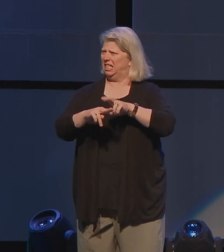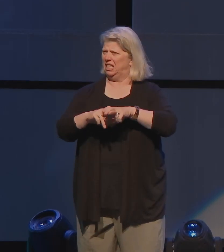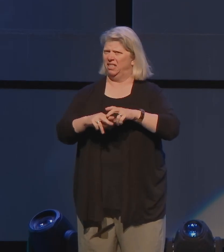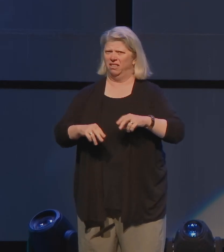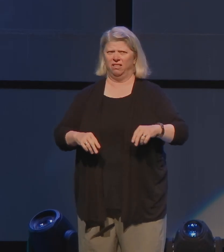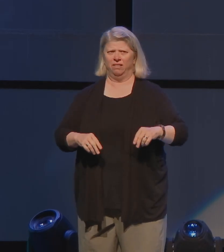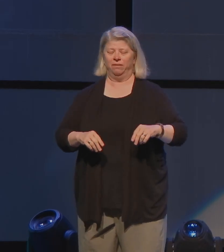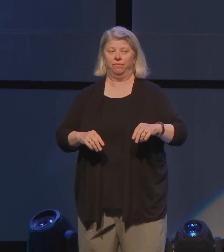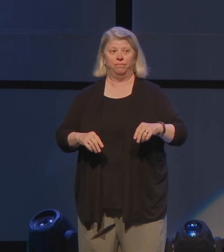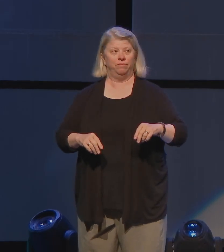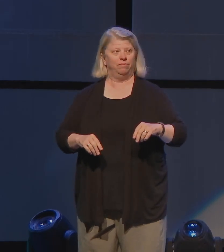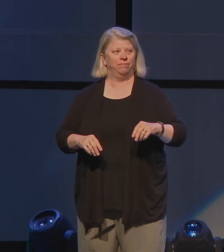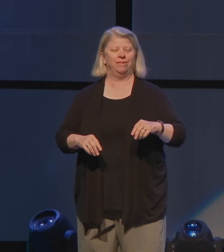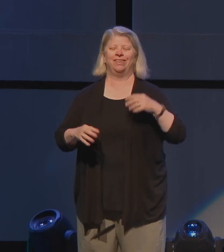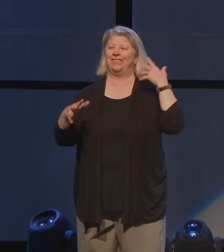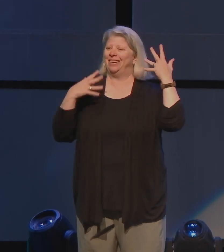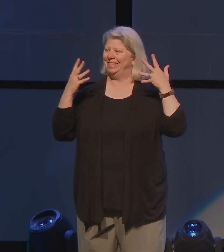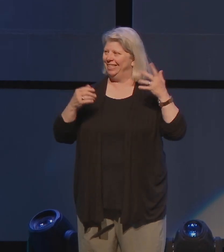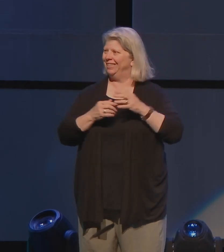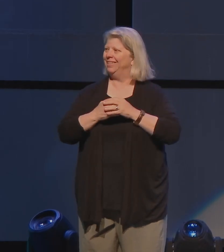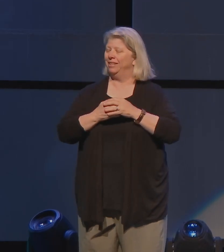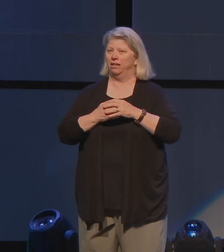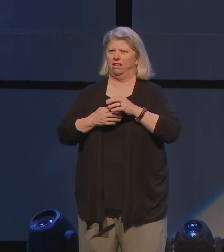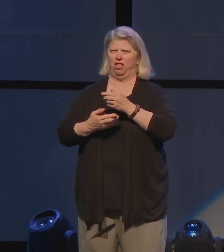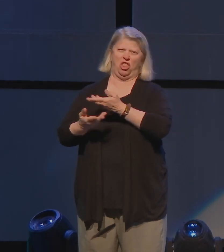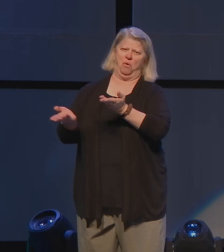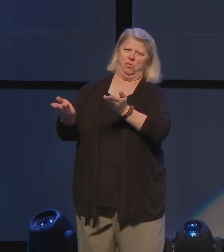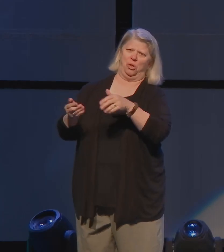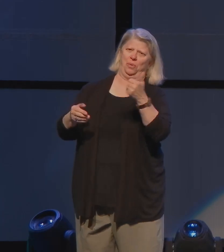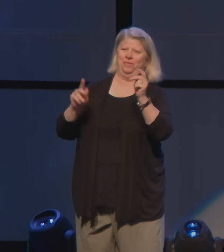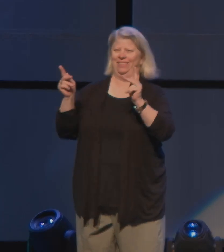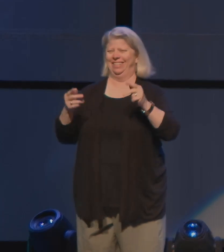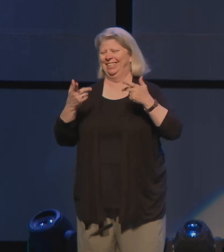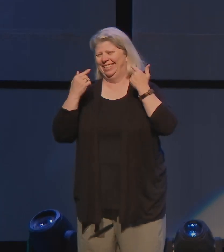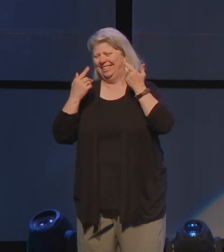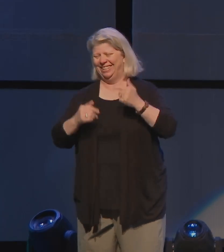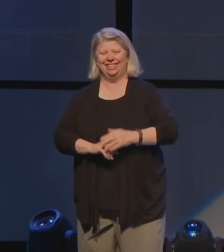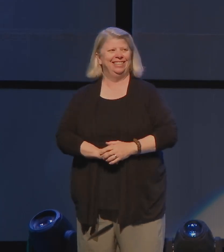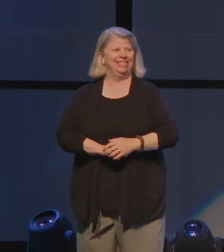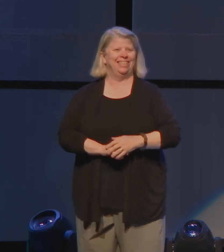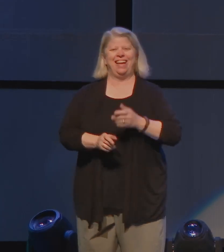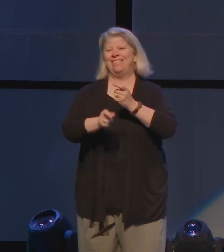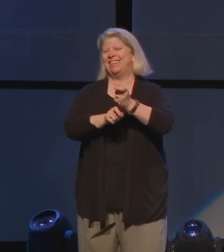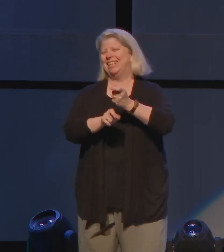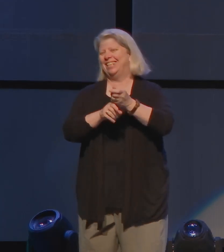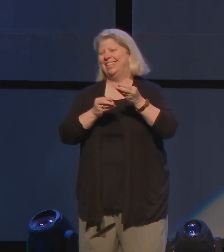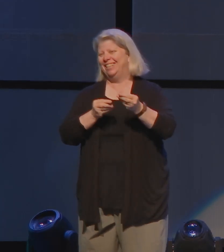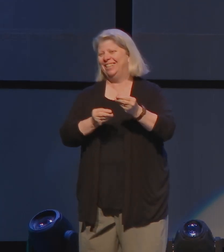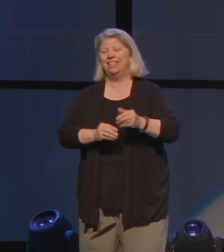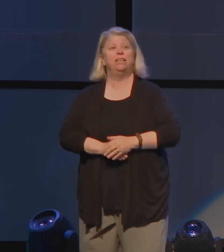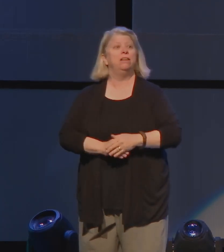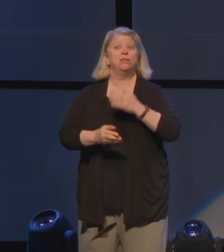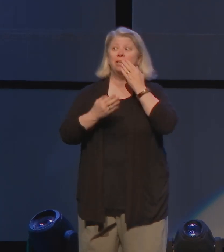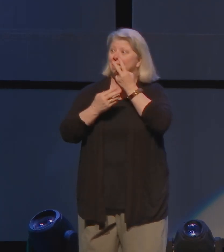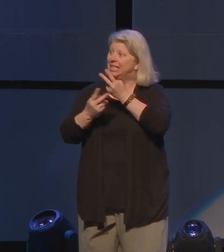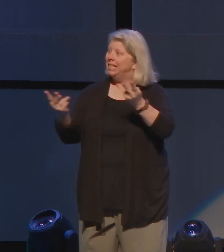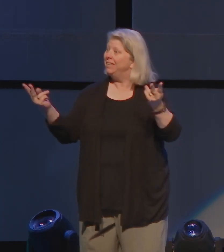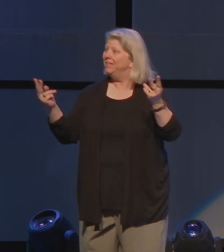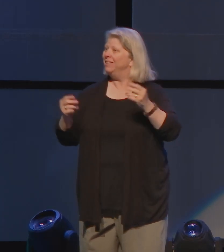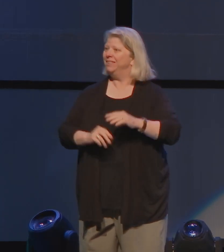Oh, it's crazy. Those people. I'm only kidding. It's good to see